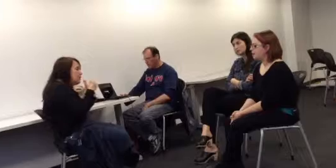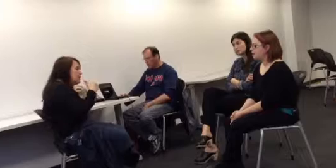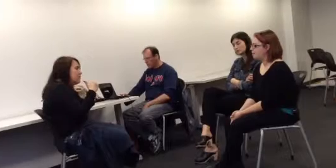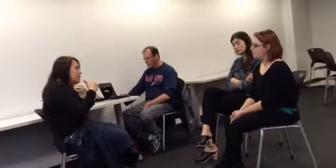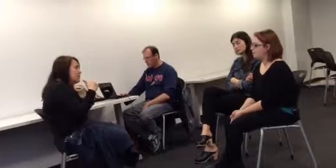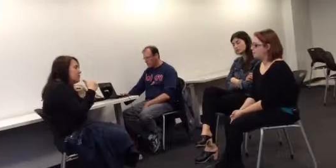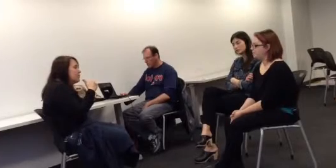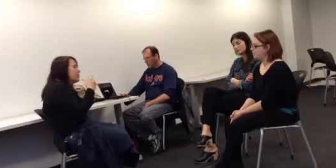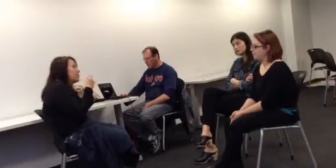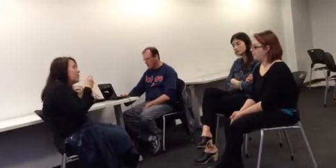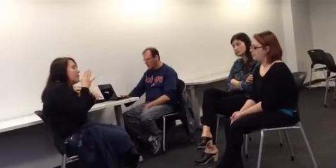And my vision was limited.